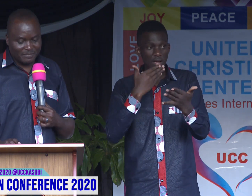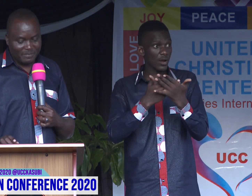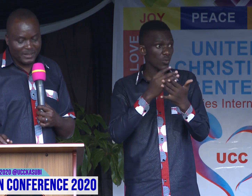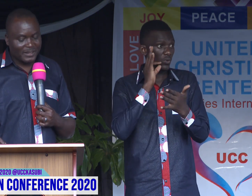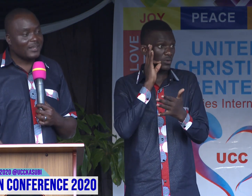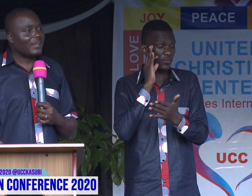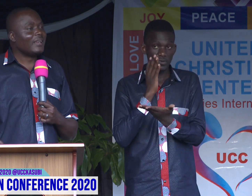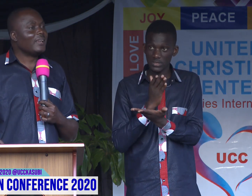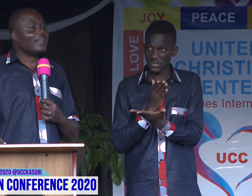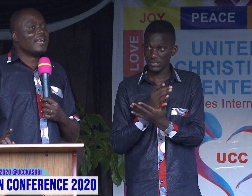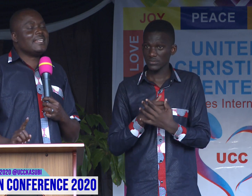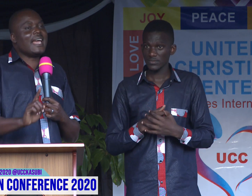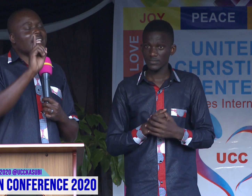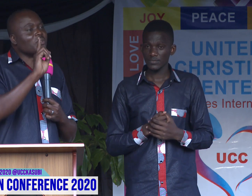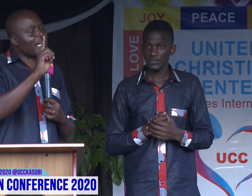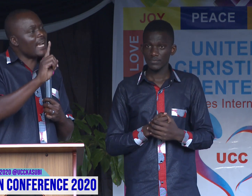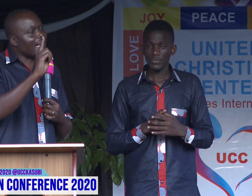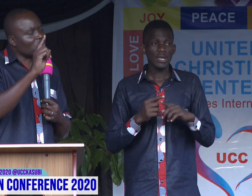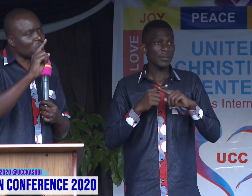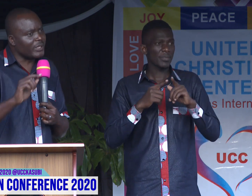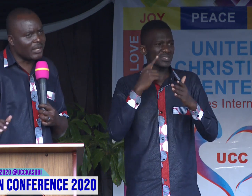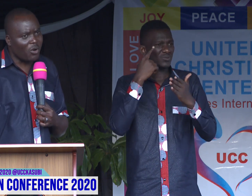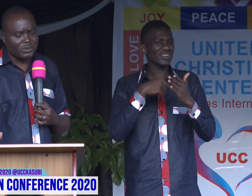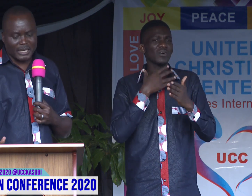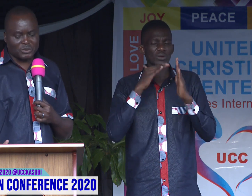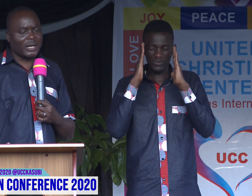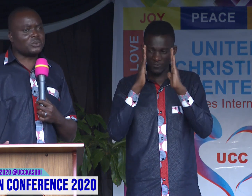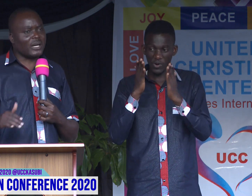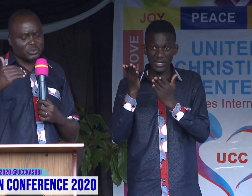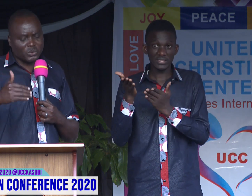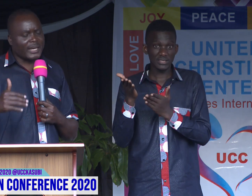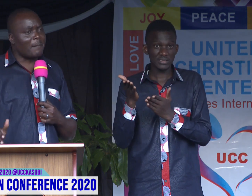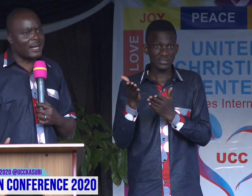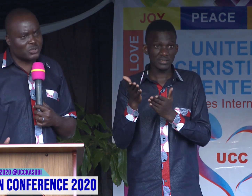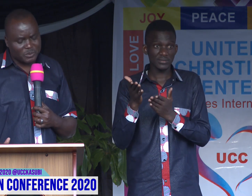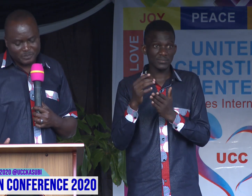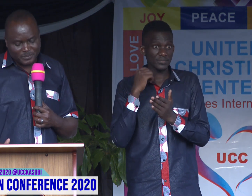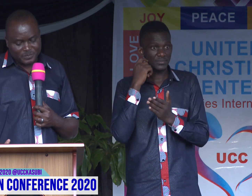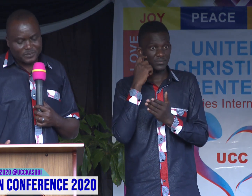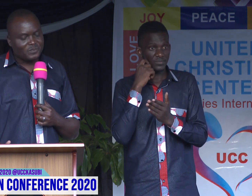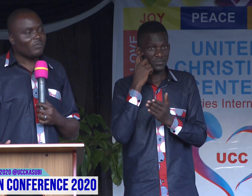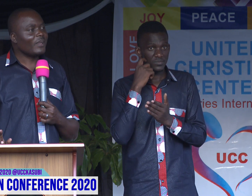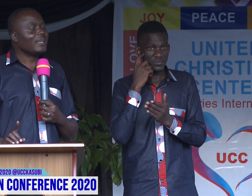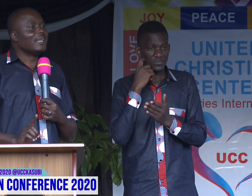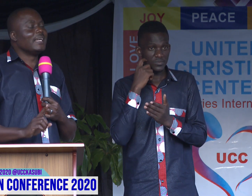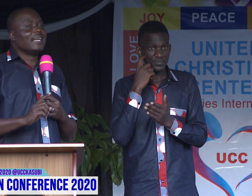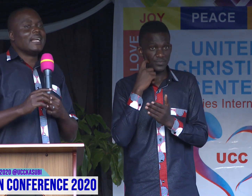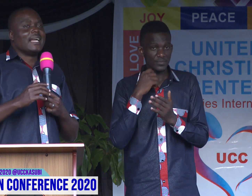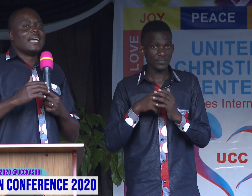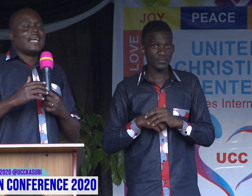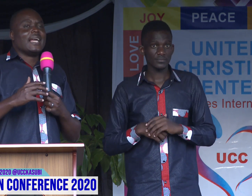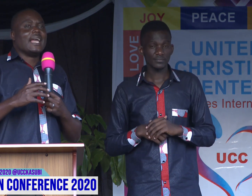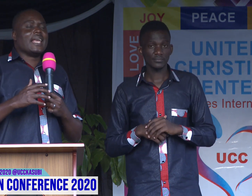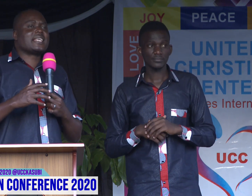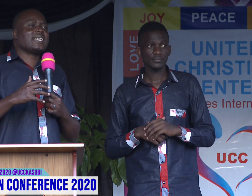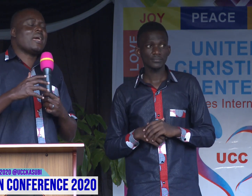Bible speaks about these good fruits. Naye kintu kyenjagala tutunulireko nga tugenda mu maaso. But one thing I want us to look